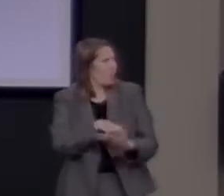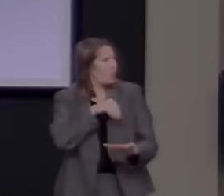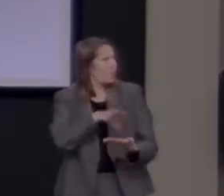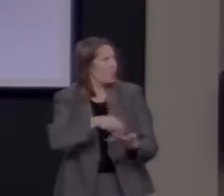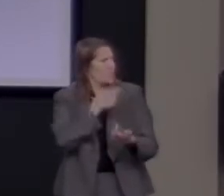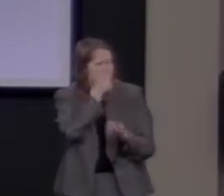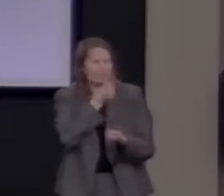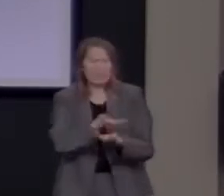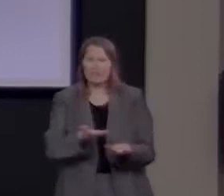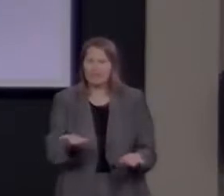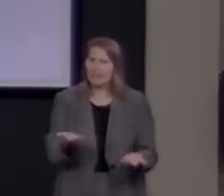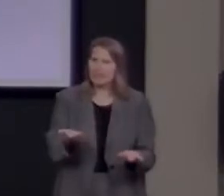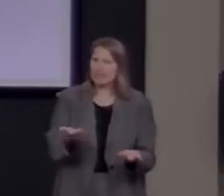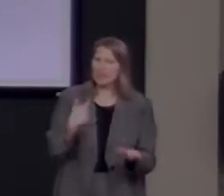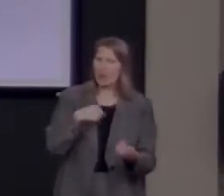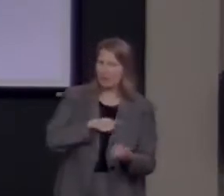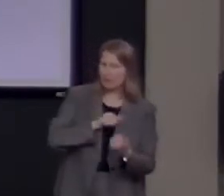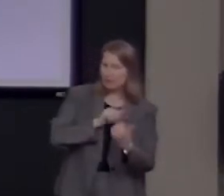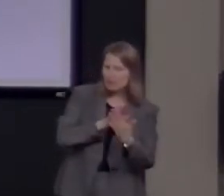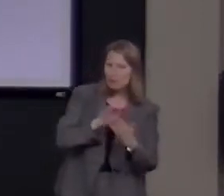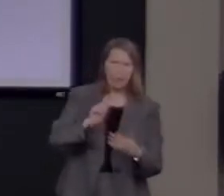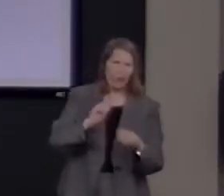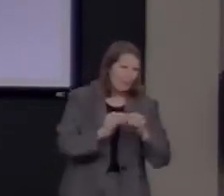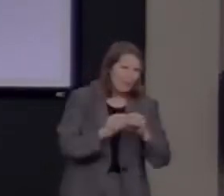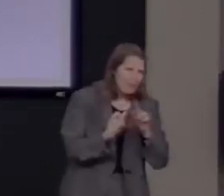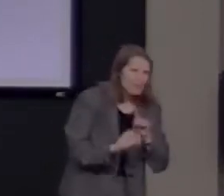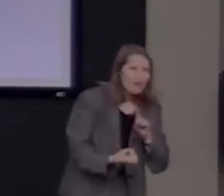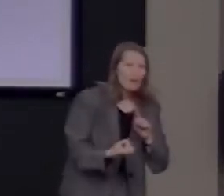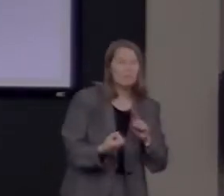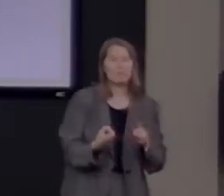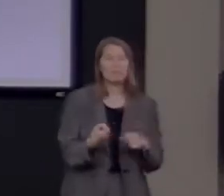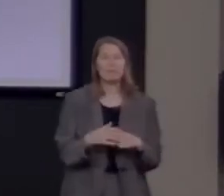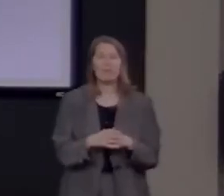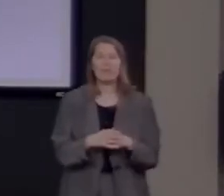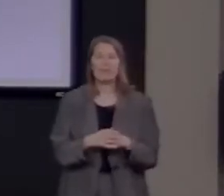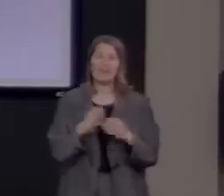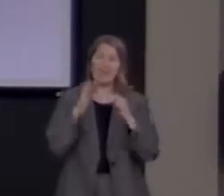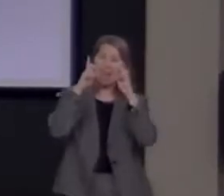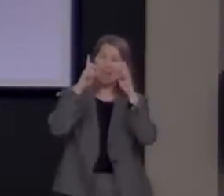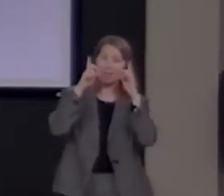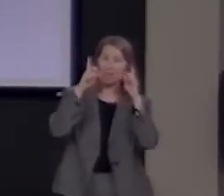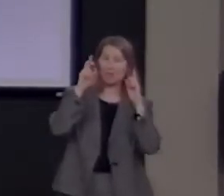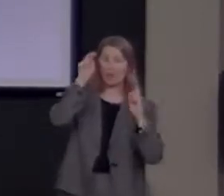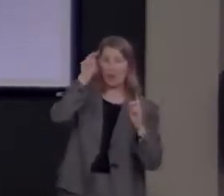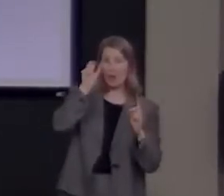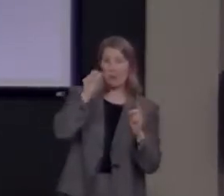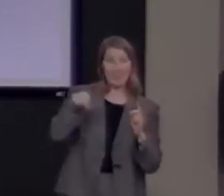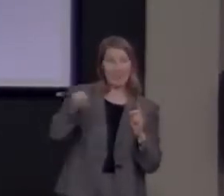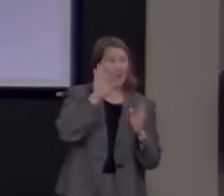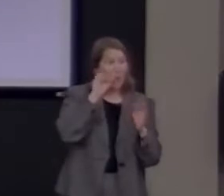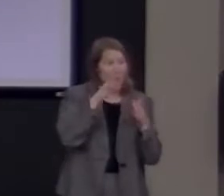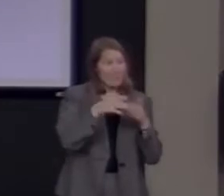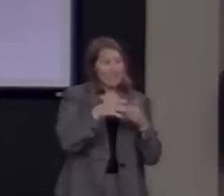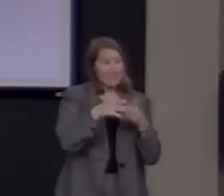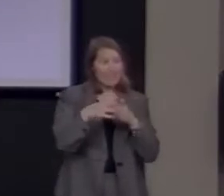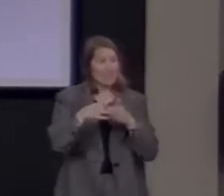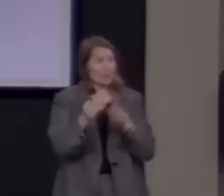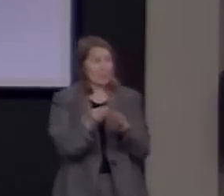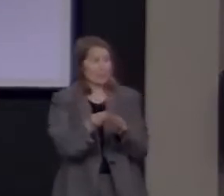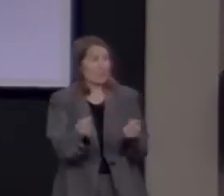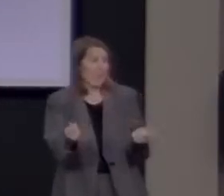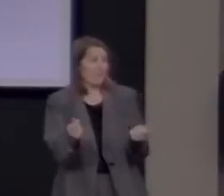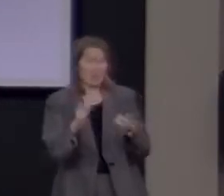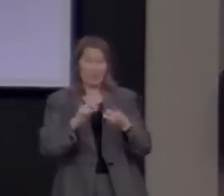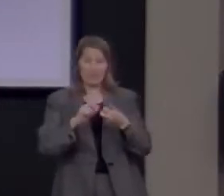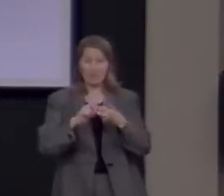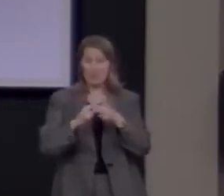fundamental questions related to the origins of number, which hopefully, in the spirit of educational neuroscience, will lead us to solving problems